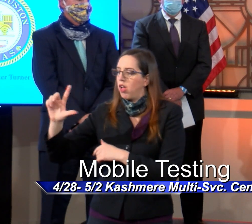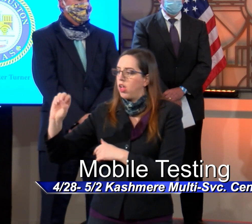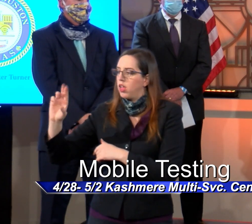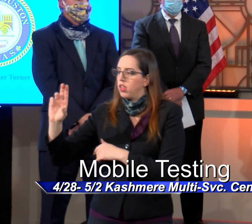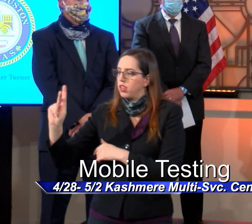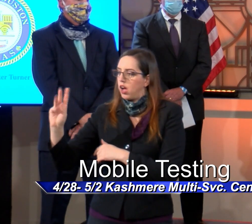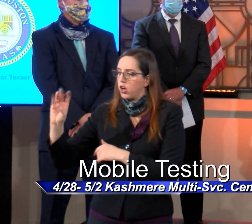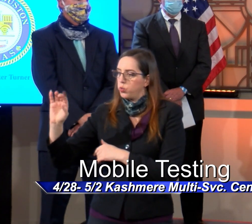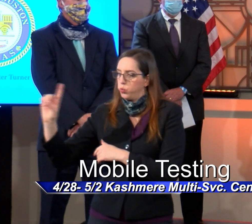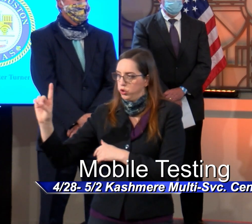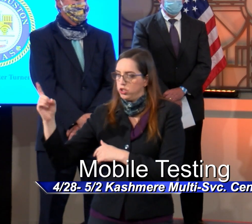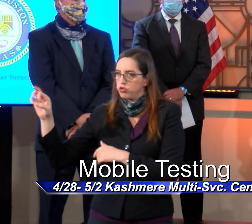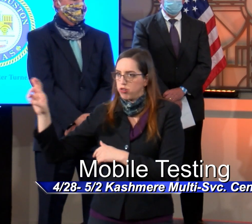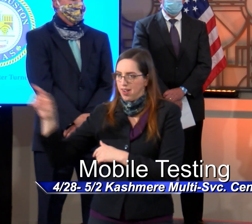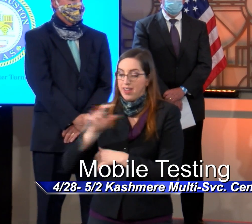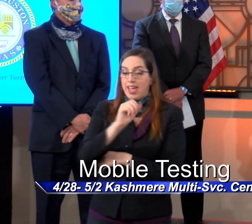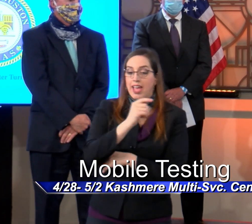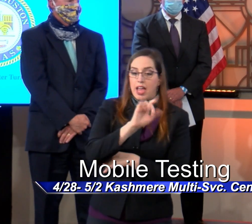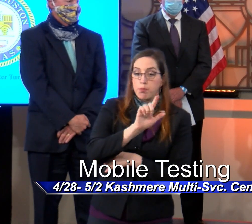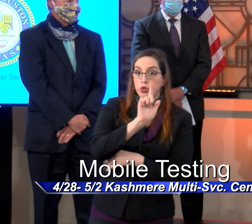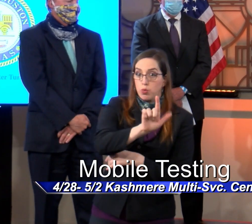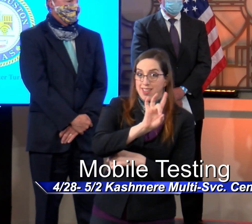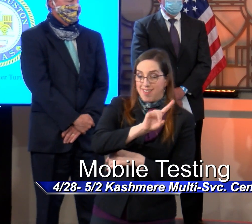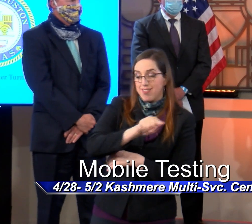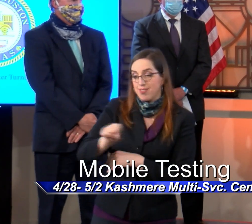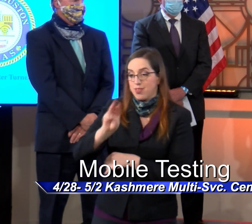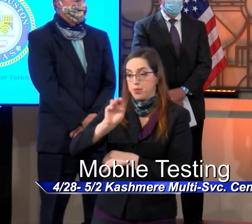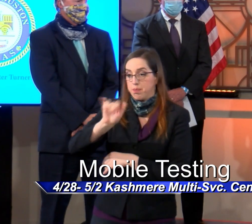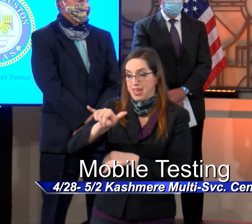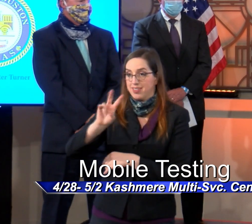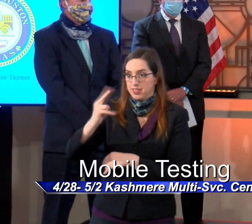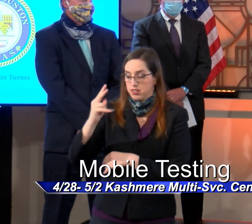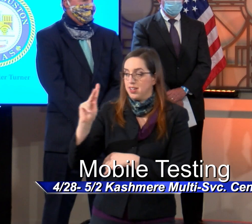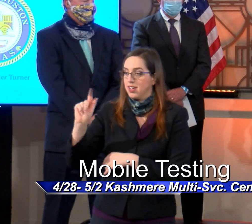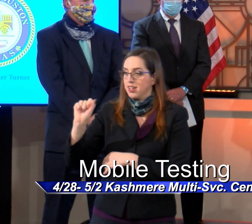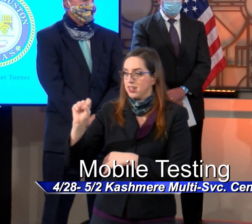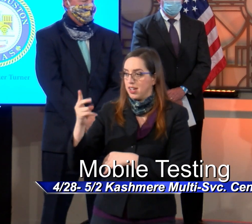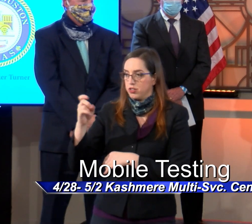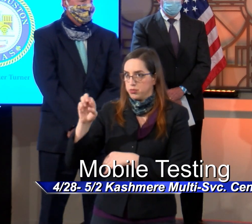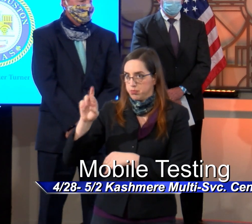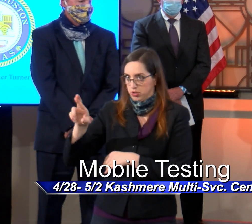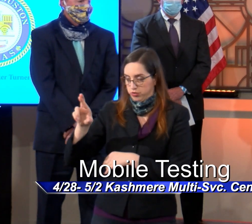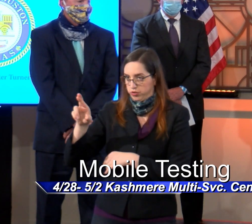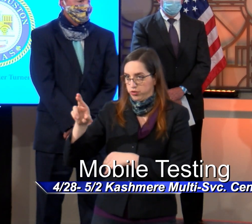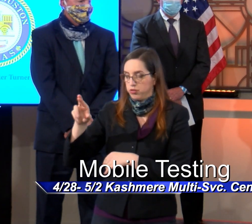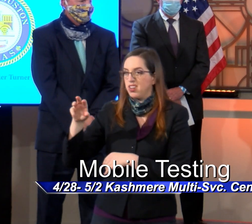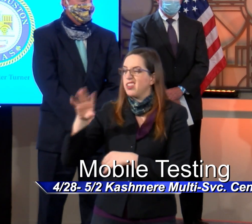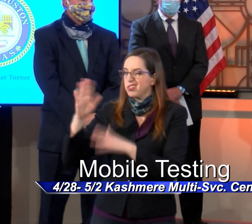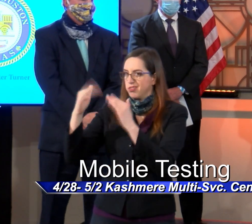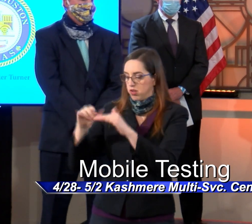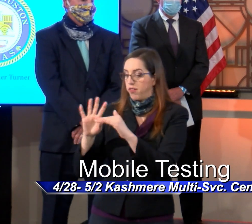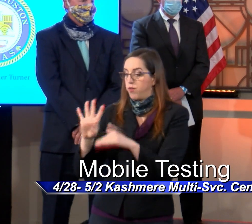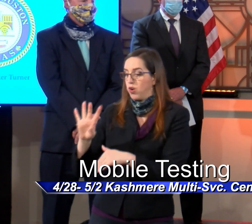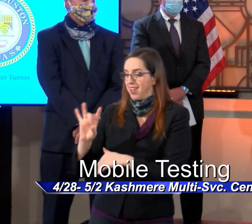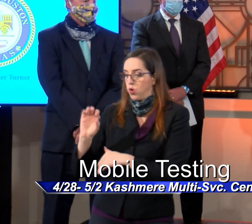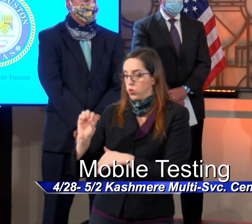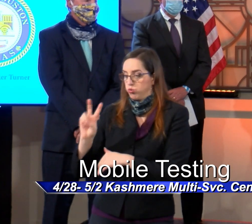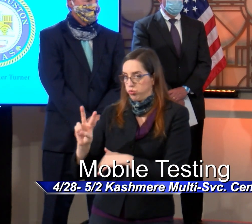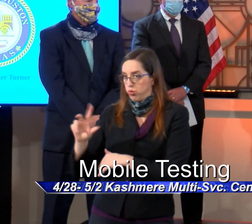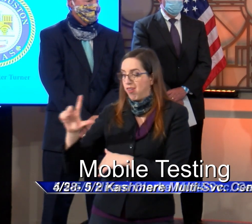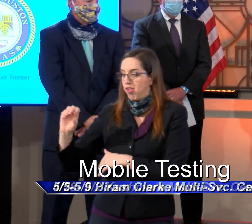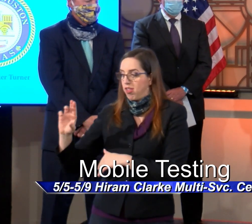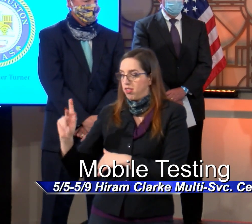That's April 28th through May the 2nd. Kashmere Multi-Service Center, 4802 Lockwood